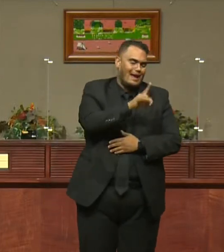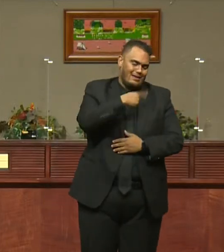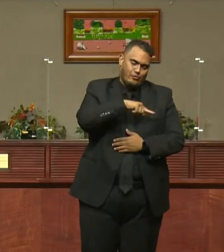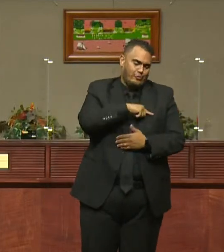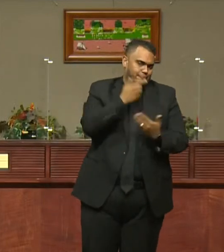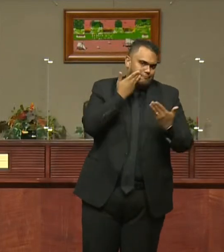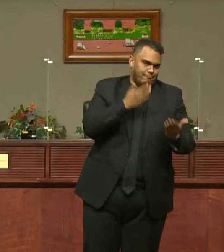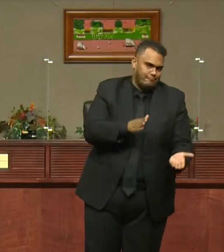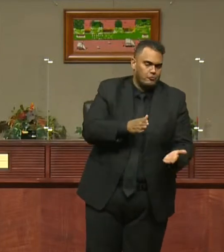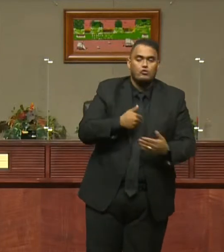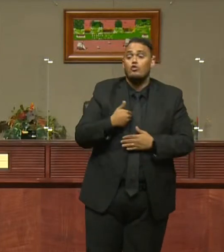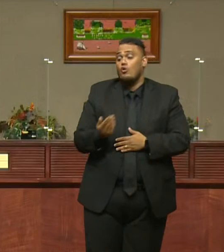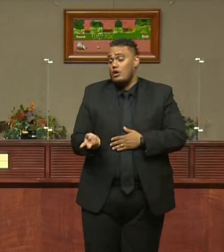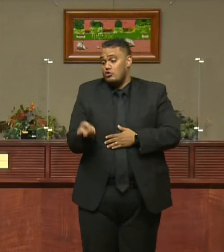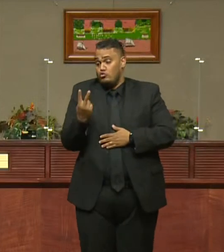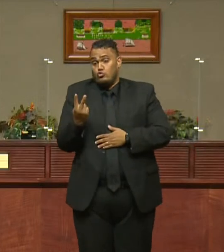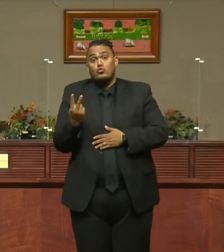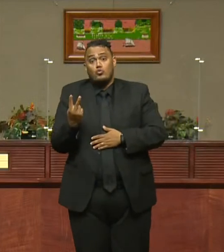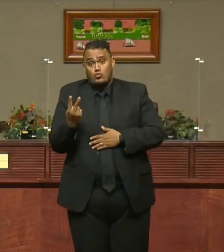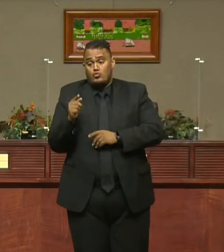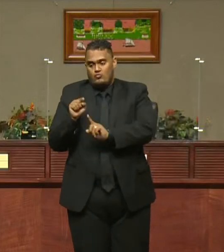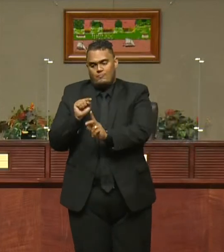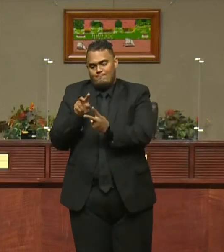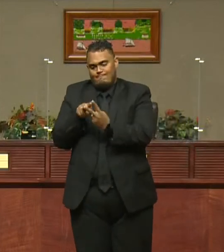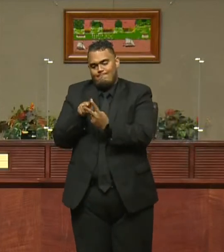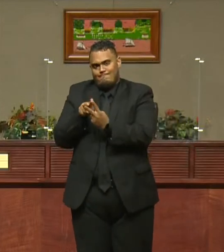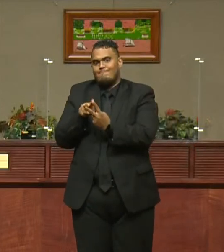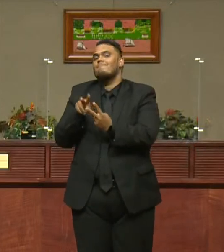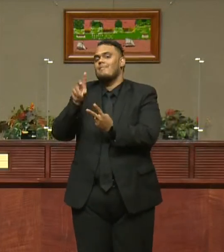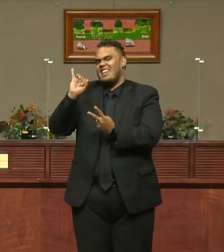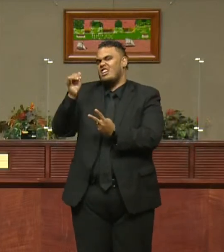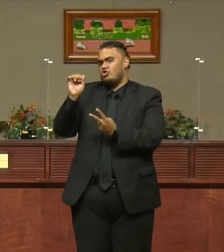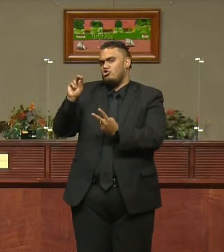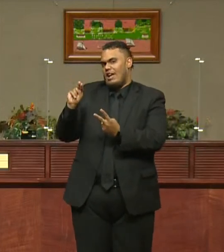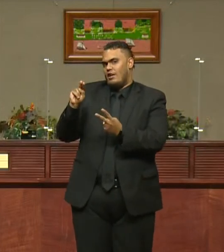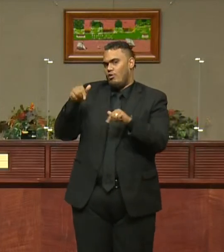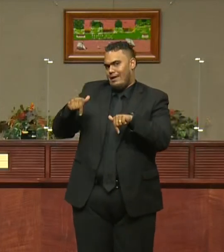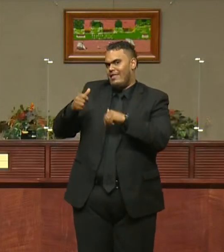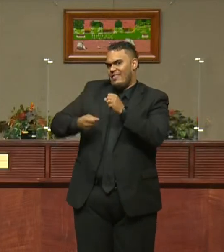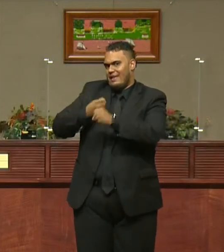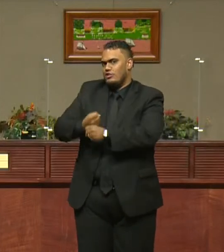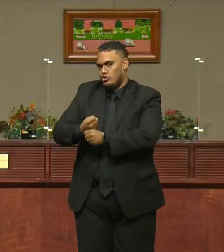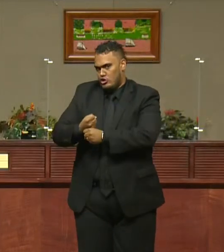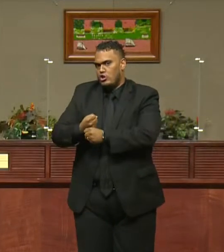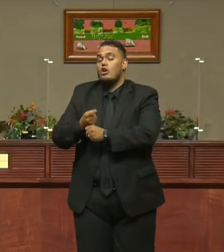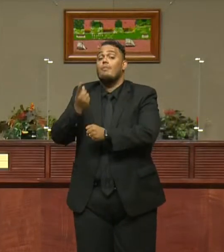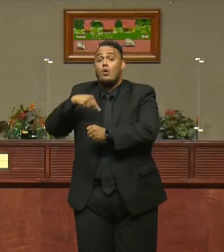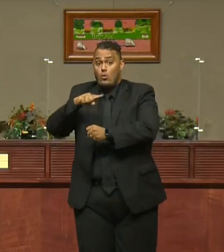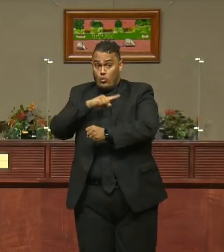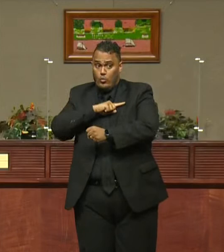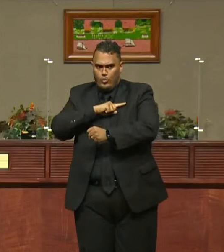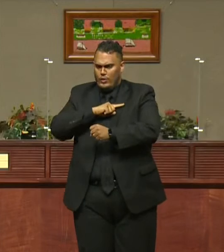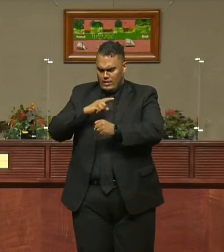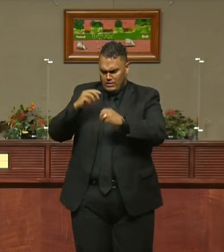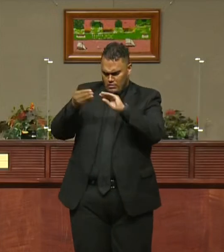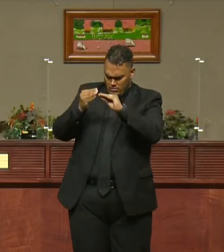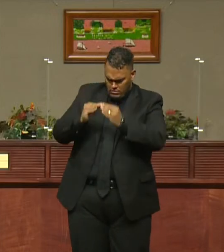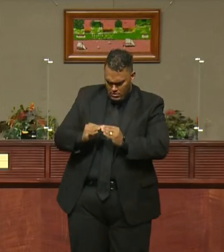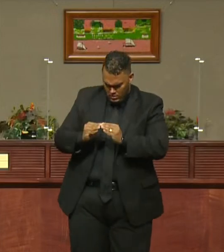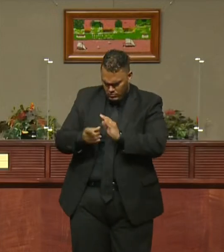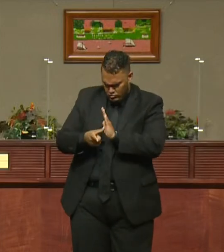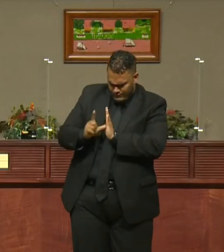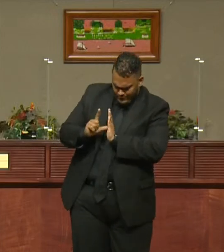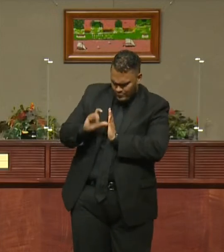are from January of this year, and thus were re-reviewed by the state and assigned to our